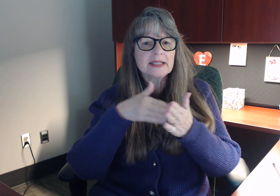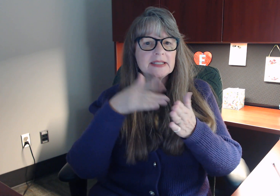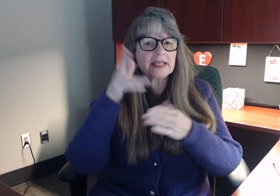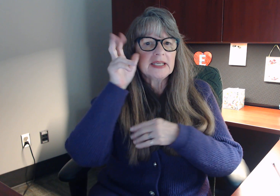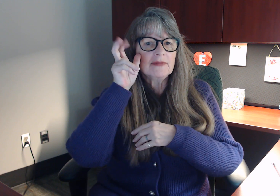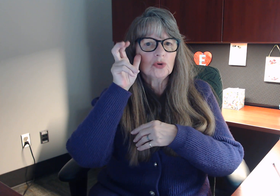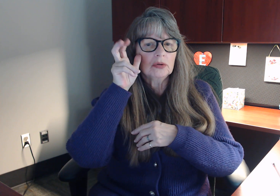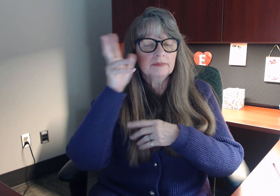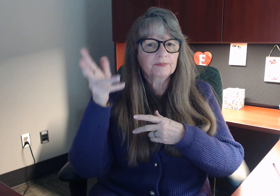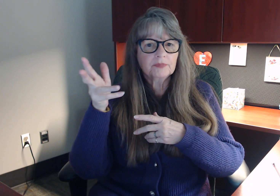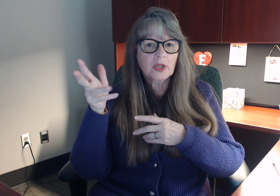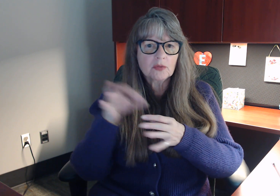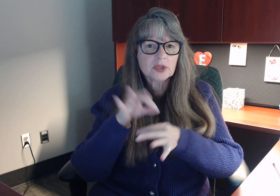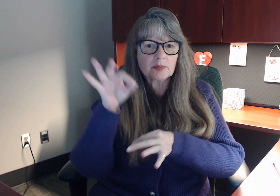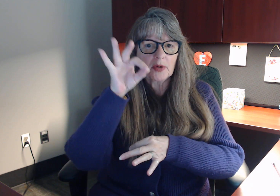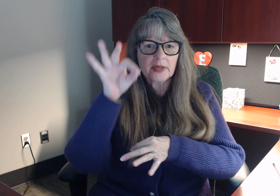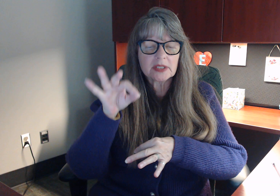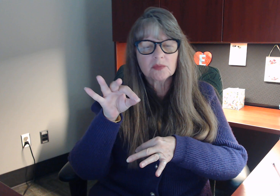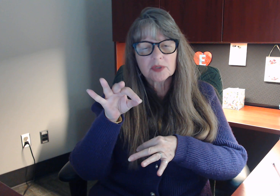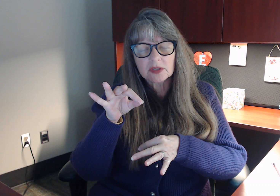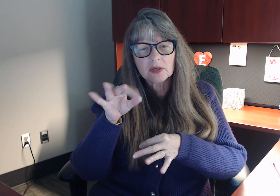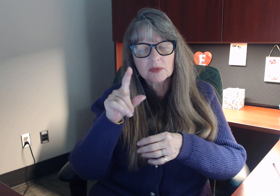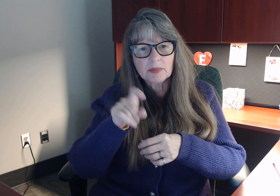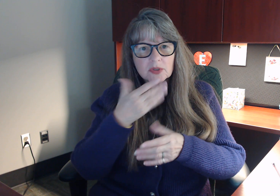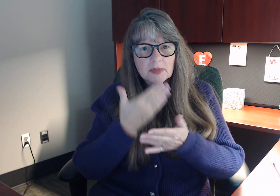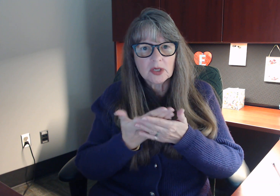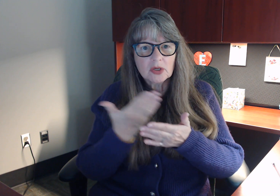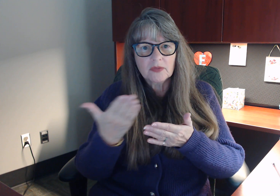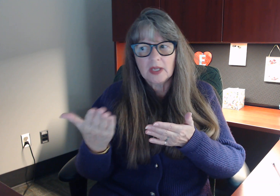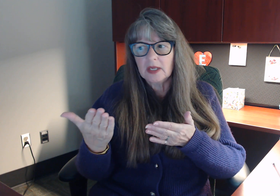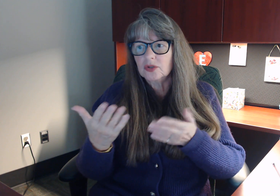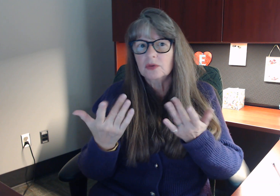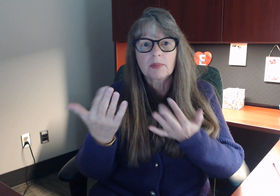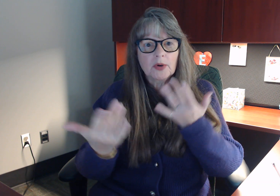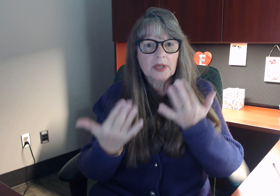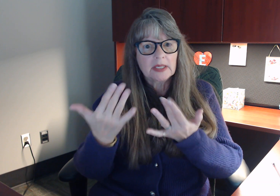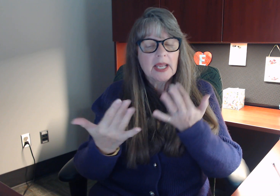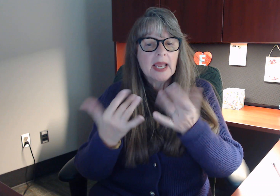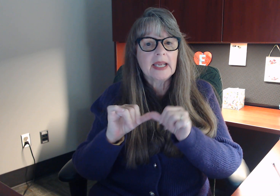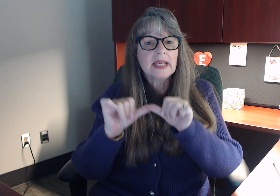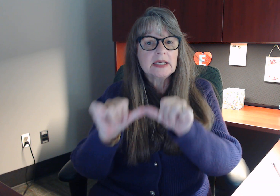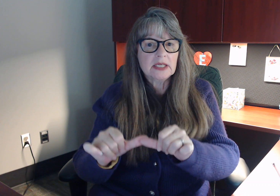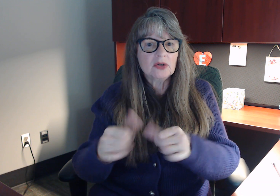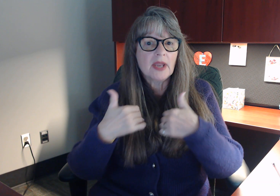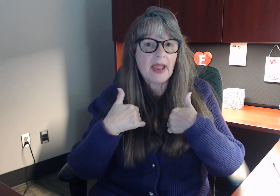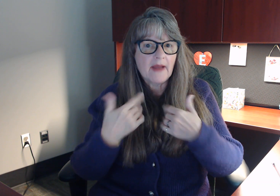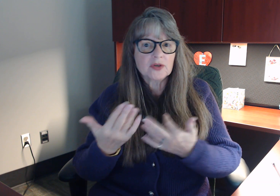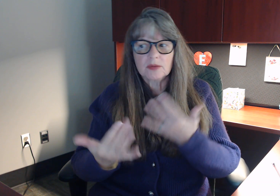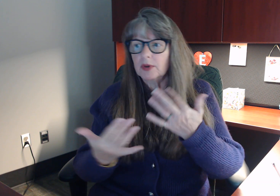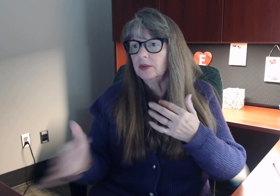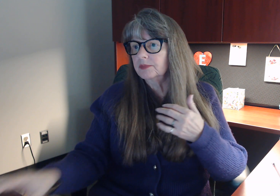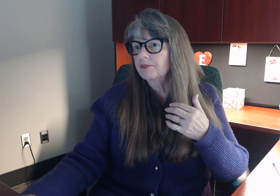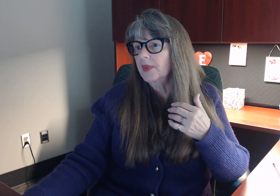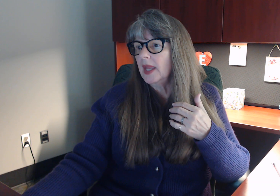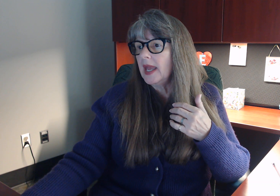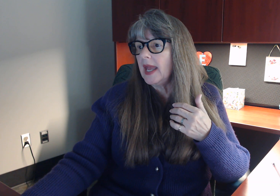the evil, spirits. It was supposed to be a good thing to burn it and continue to have it to burn.